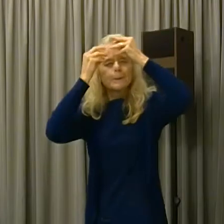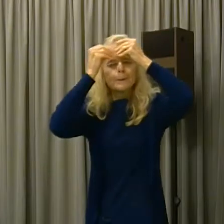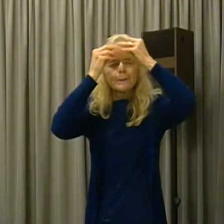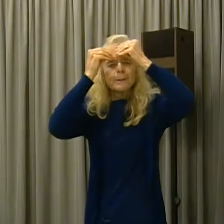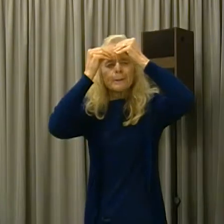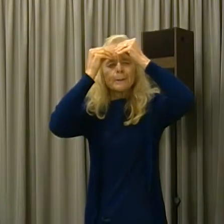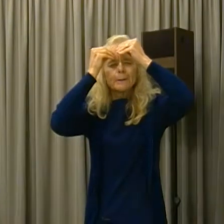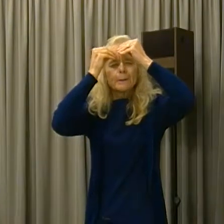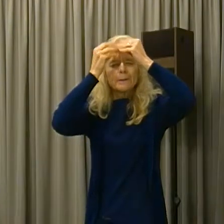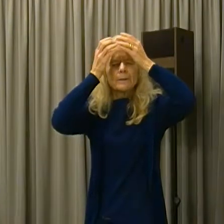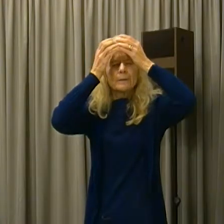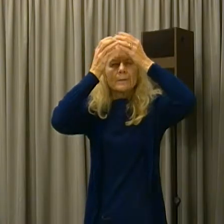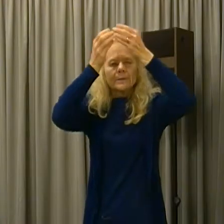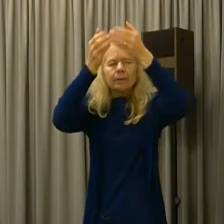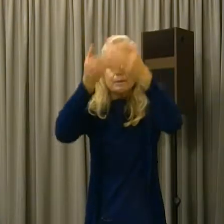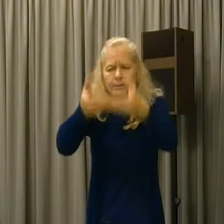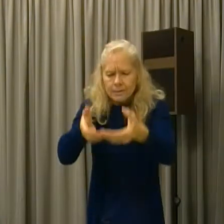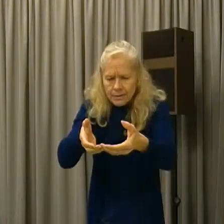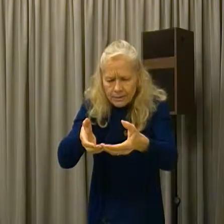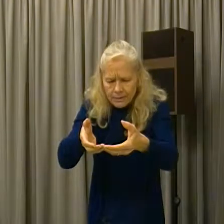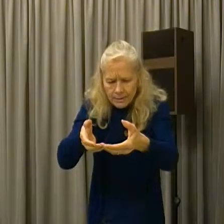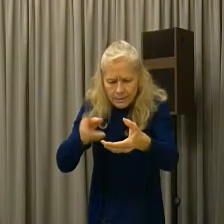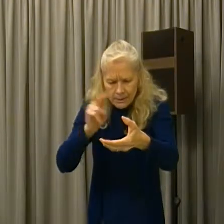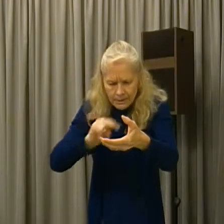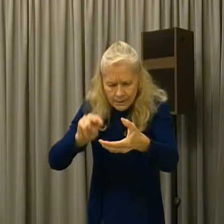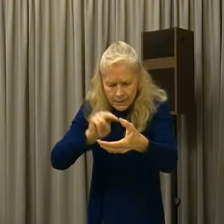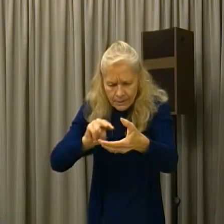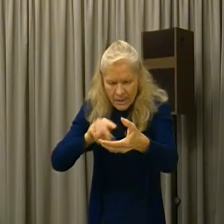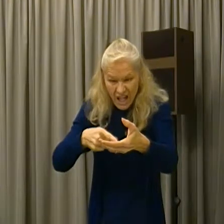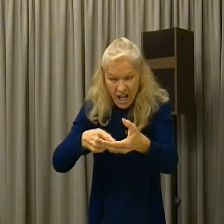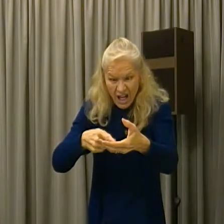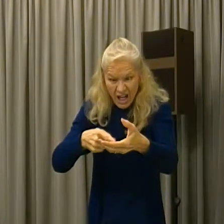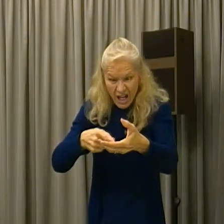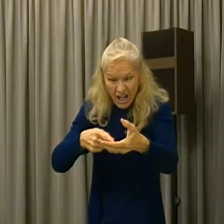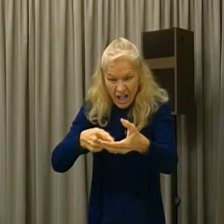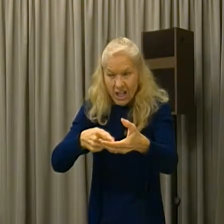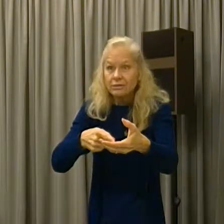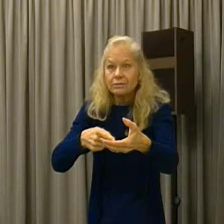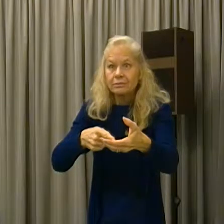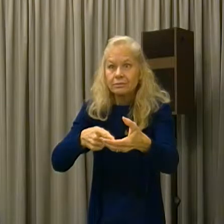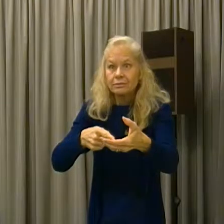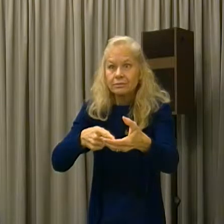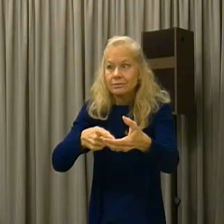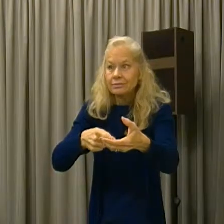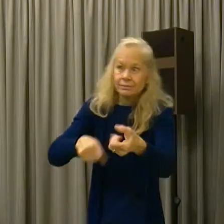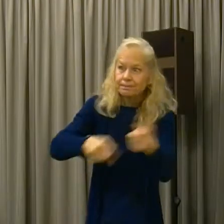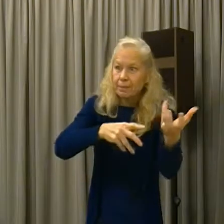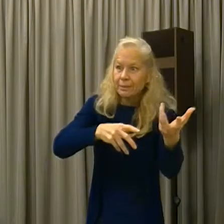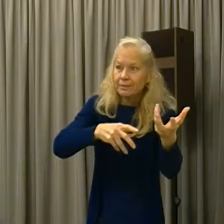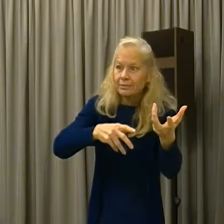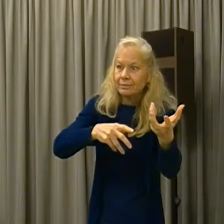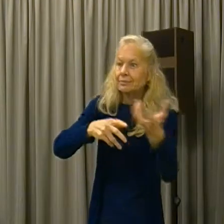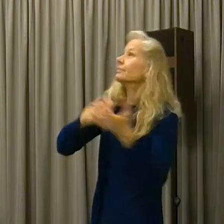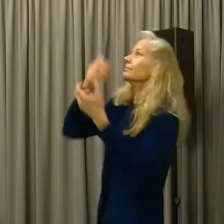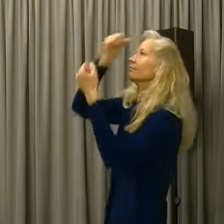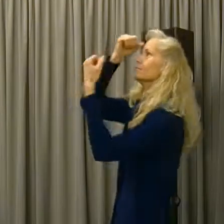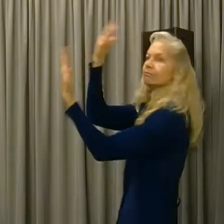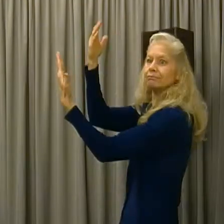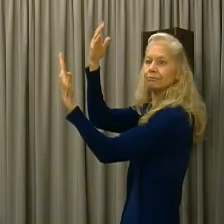don't wind up with a wrecked life and a ruined testimony, because somewhere along the line we've